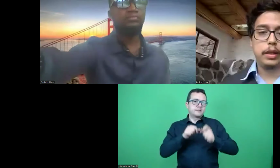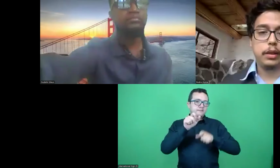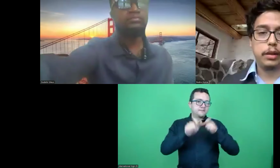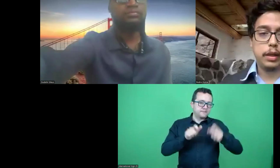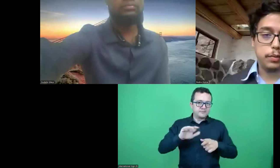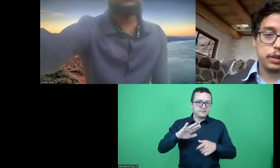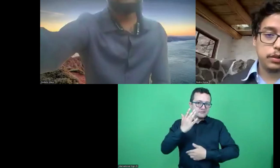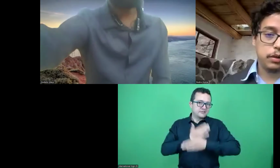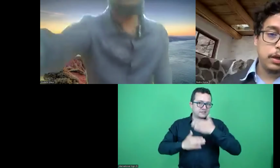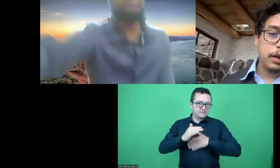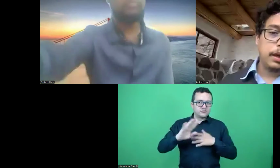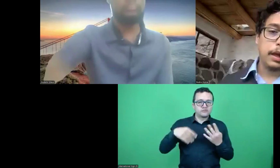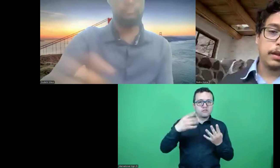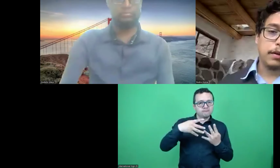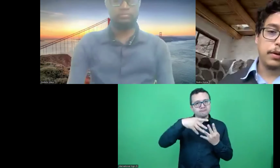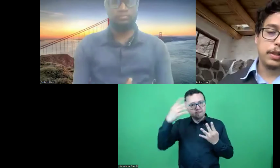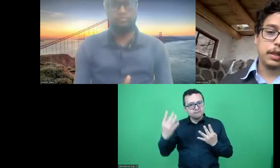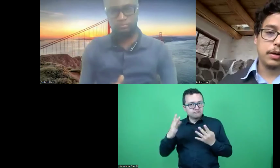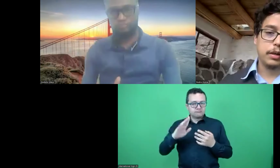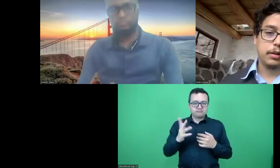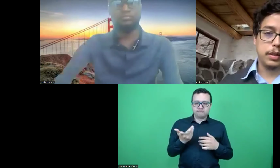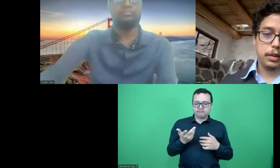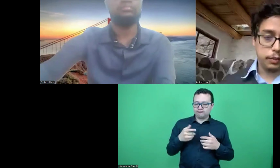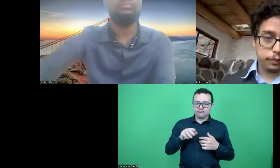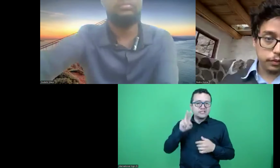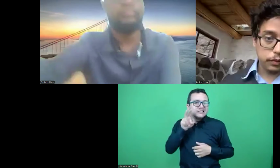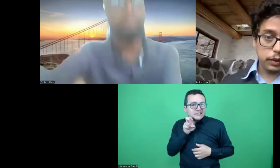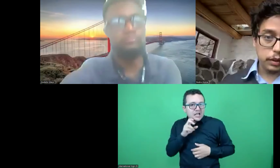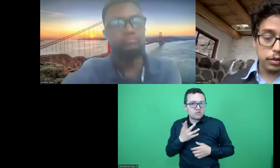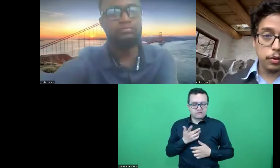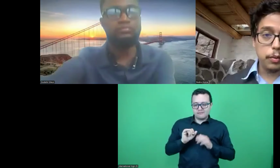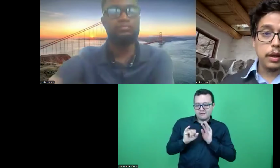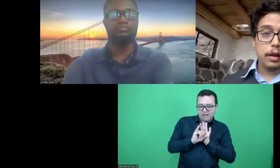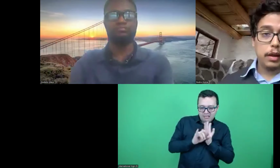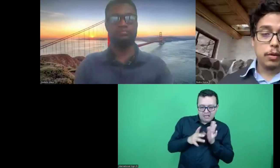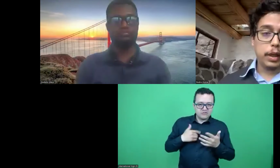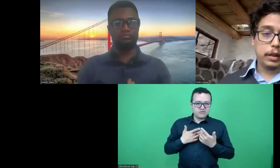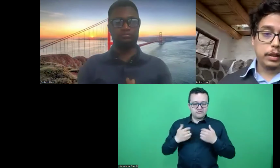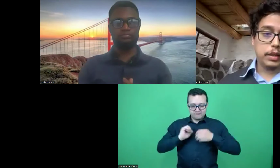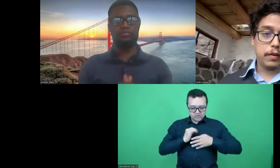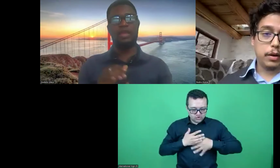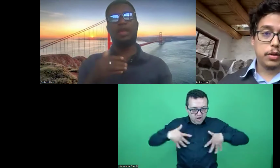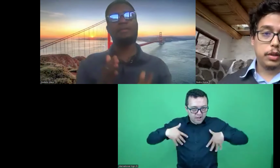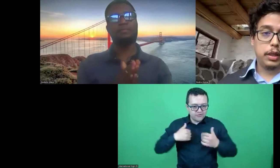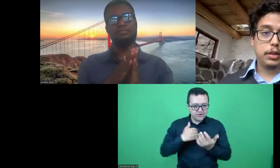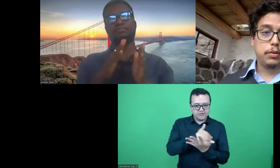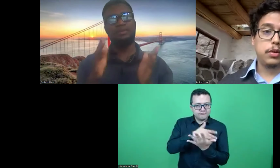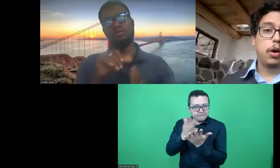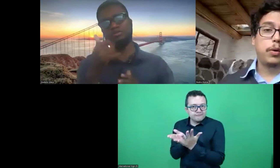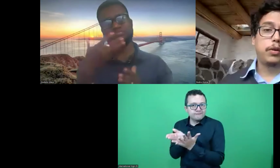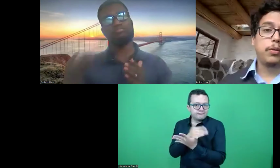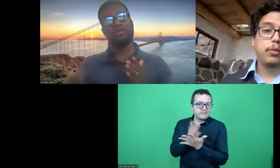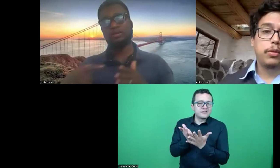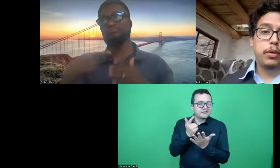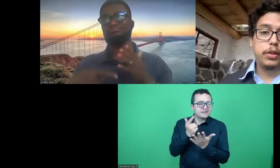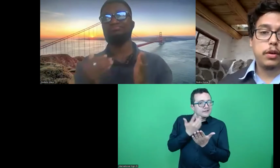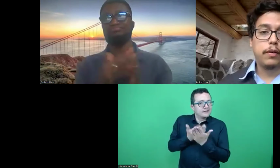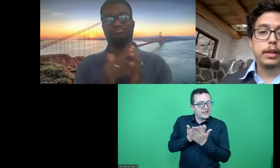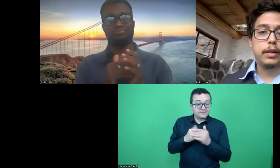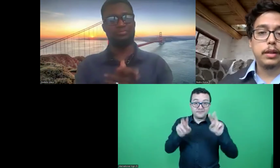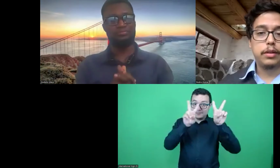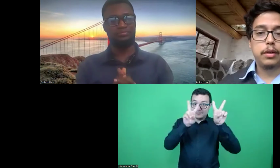gender identity and expression, and diverse sex characteristics. So looking at these 7 cross-cutting issues, over